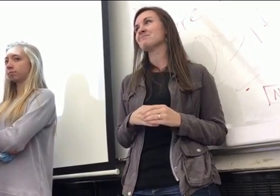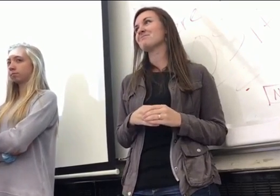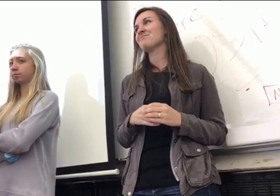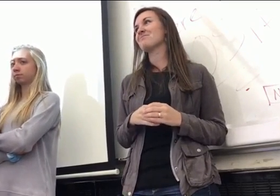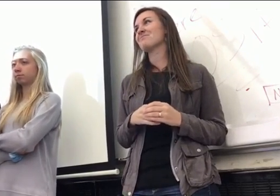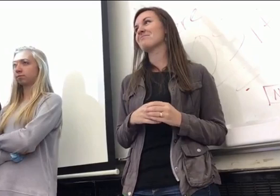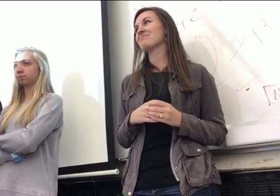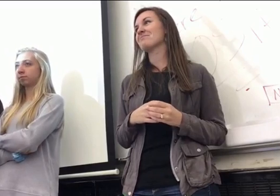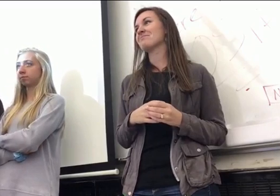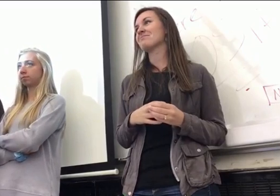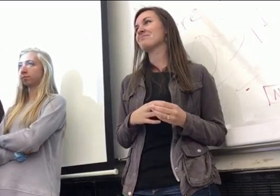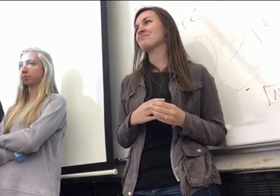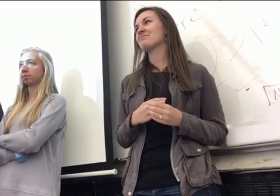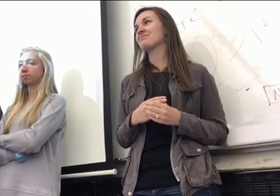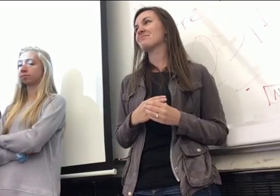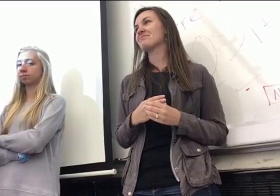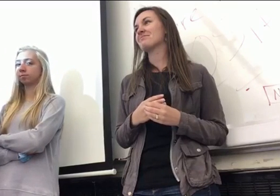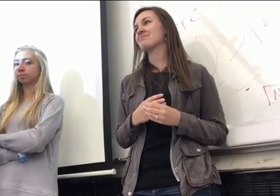Okay.